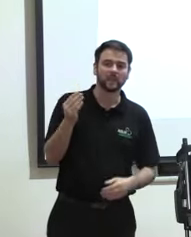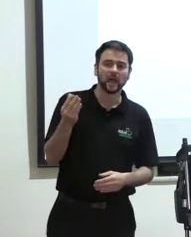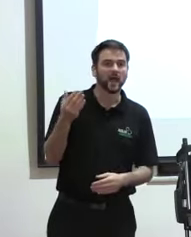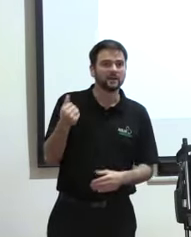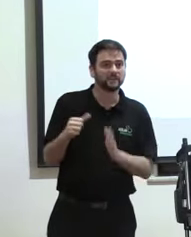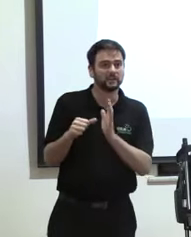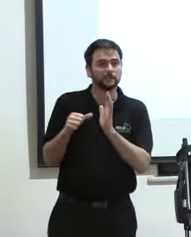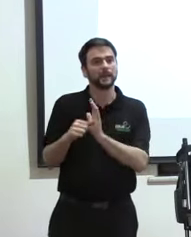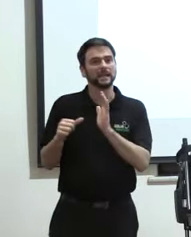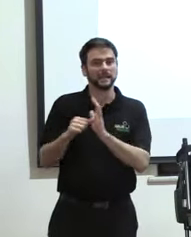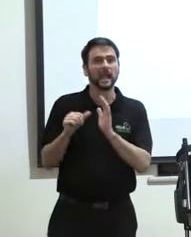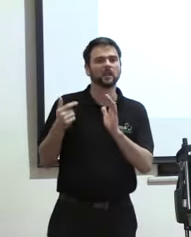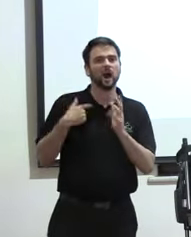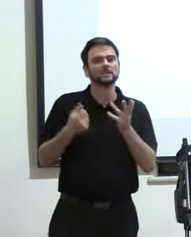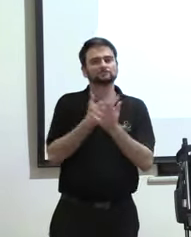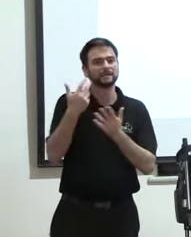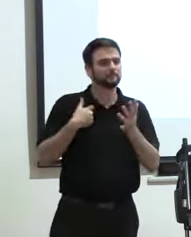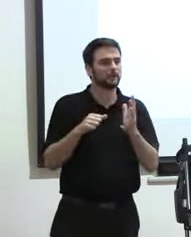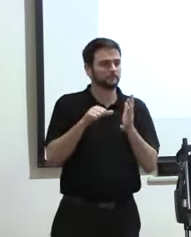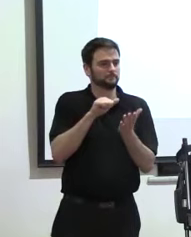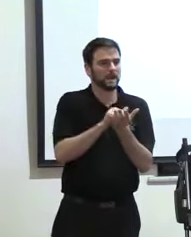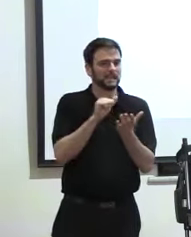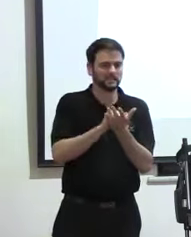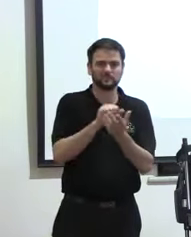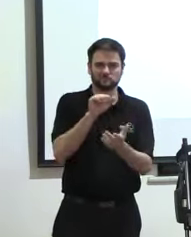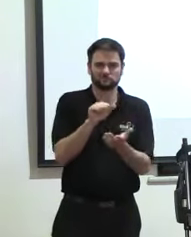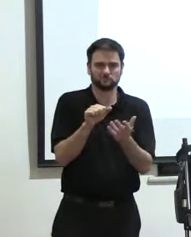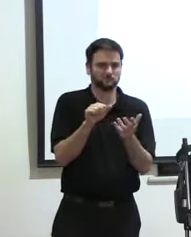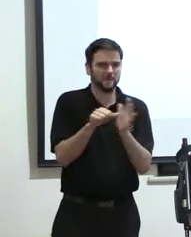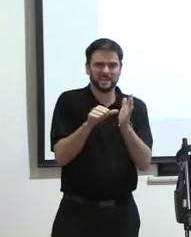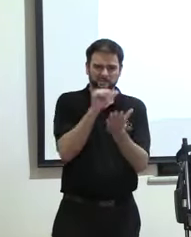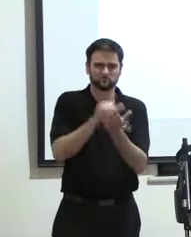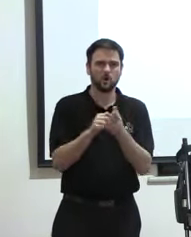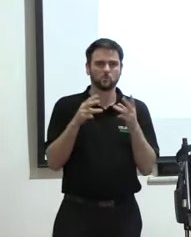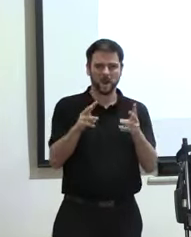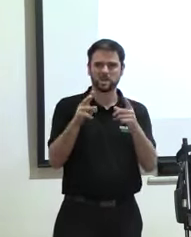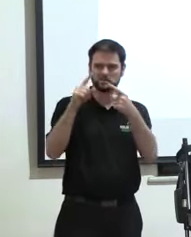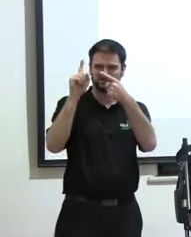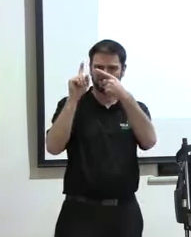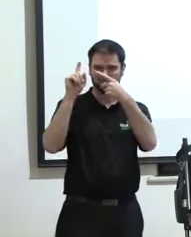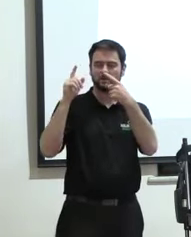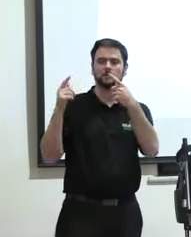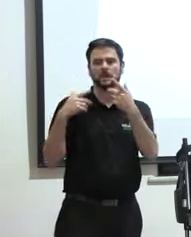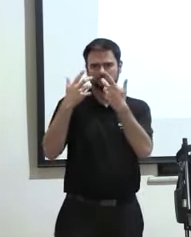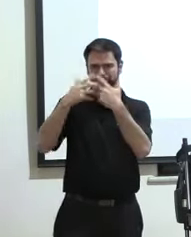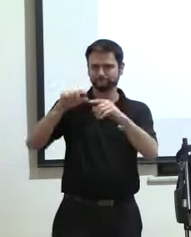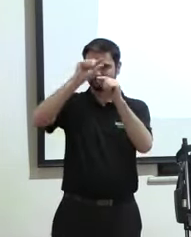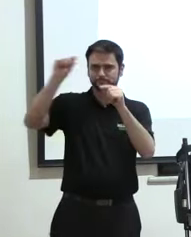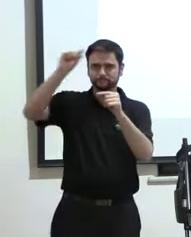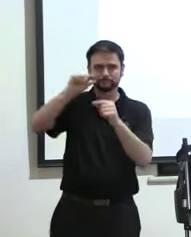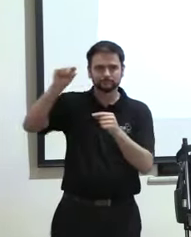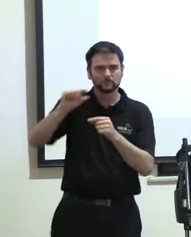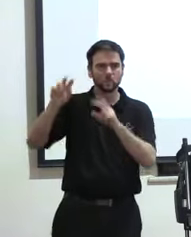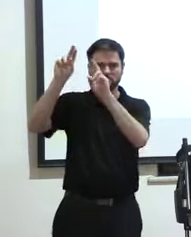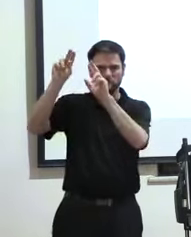money and that you spent it in the right way. But more simply, plan management involves budgeting,